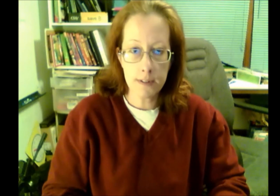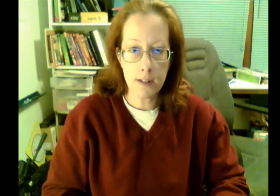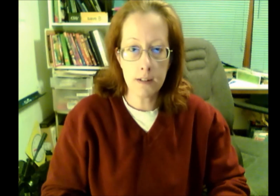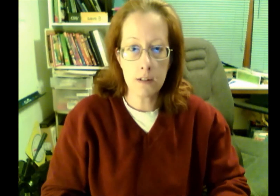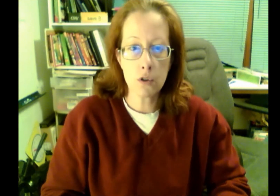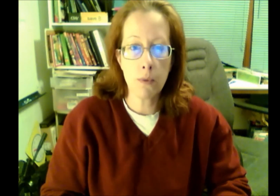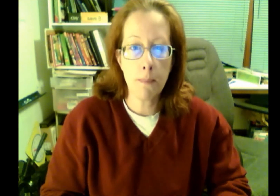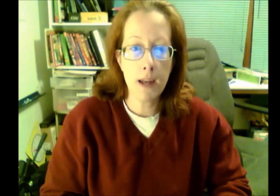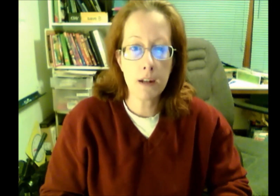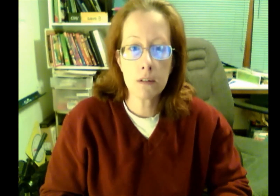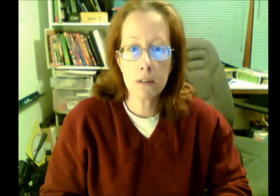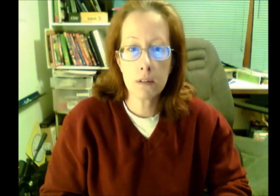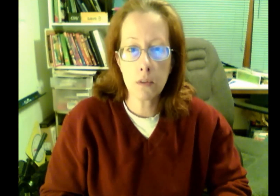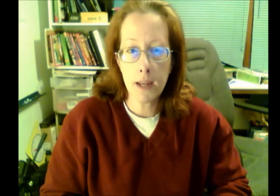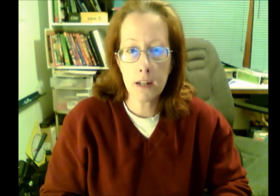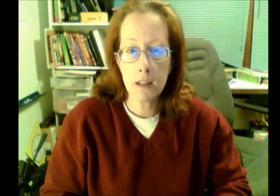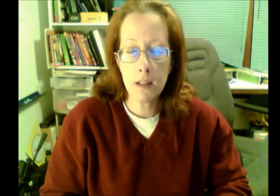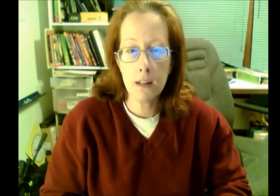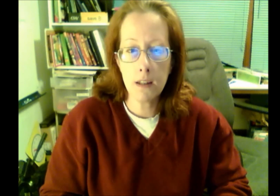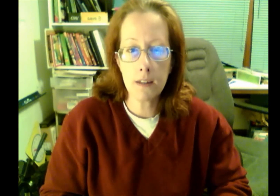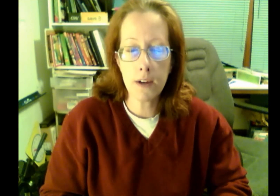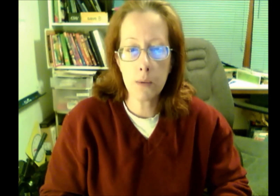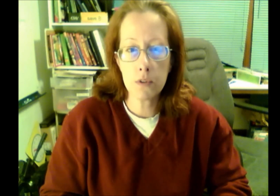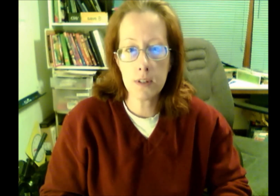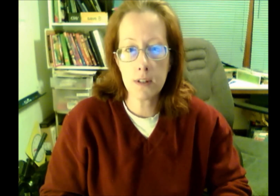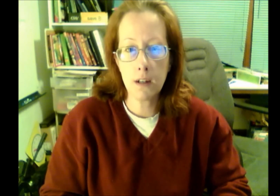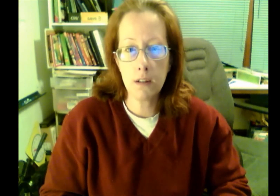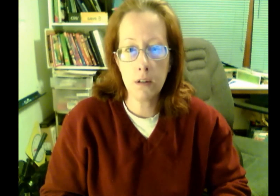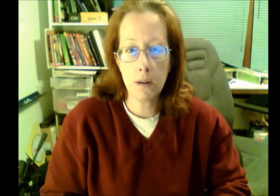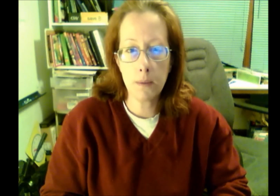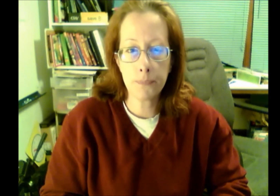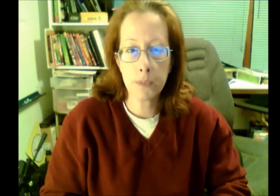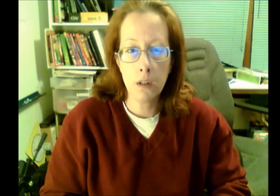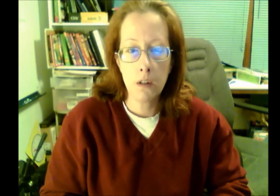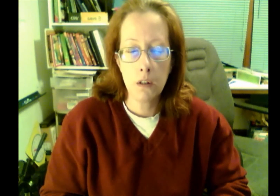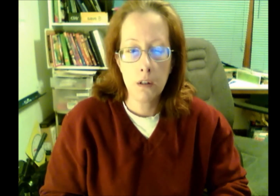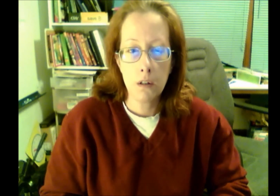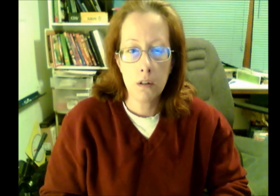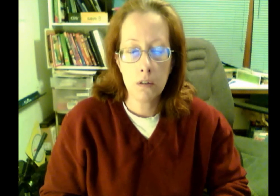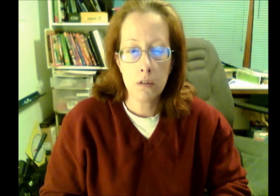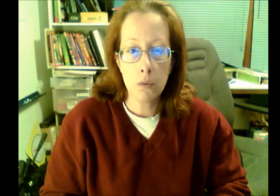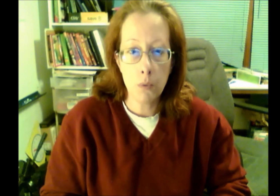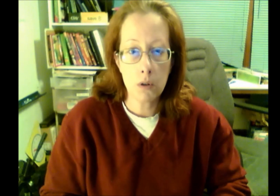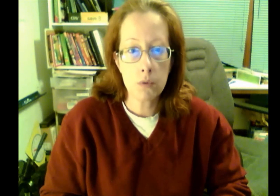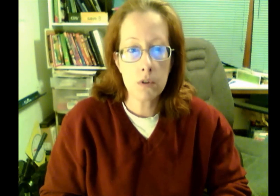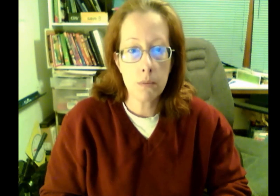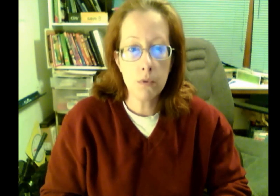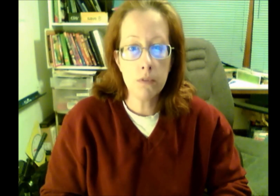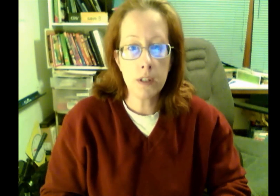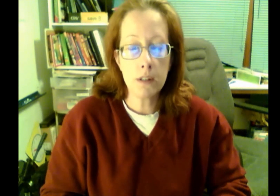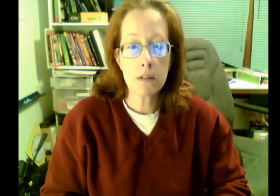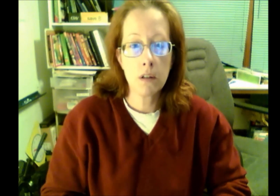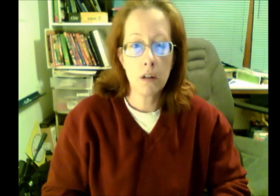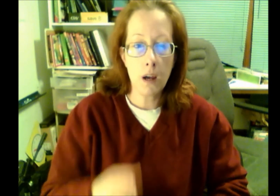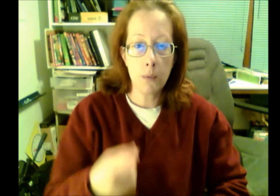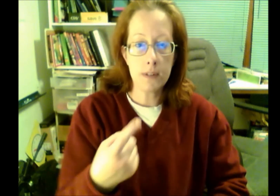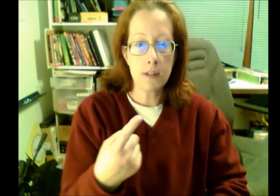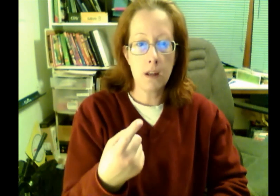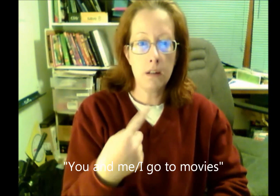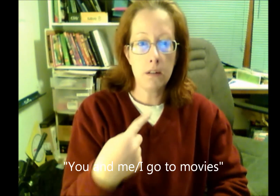sentence grammatically. Like if I were to sign you want to go to the movies, I would sign